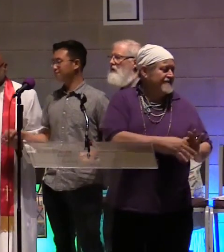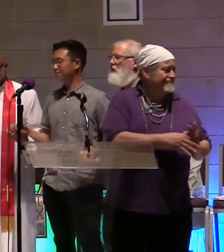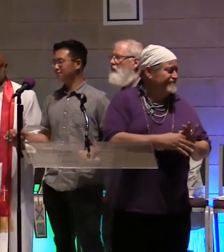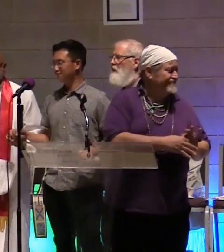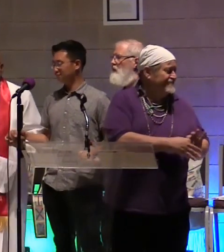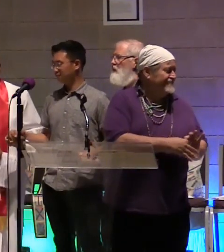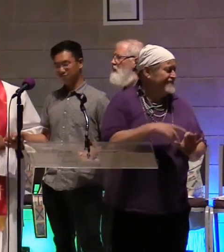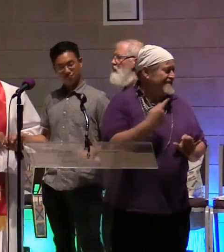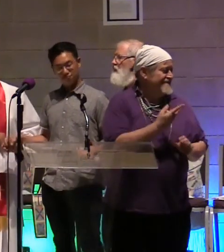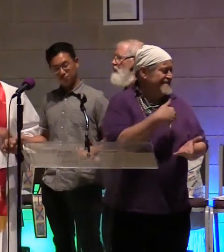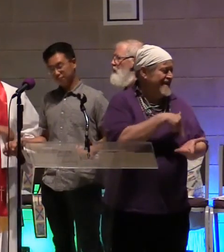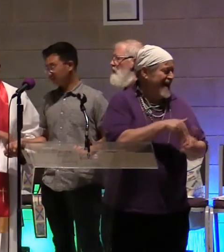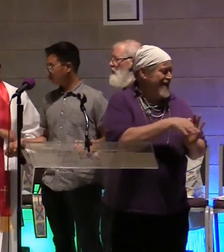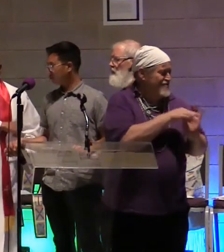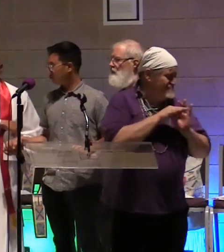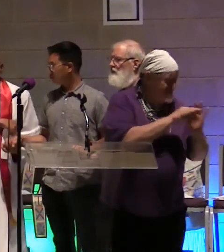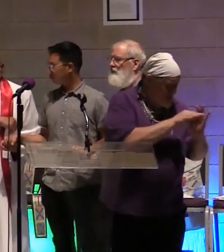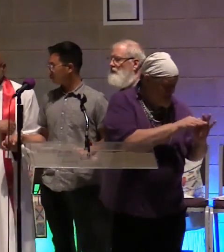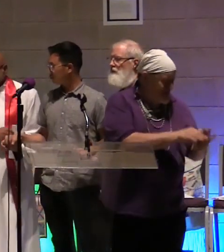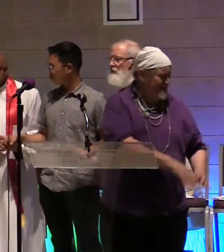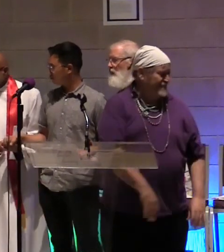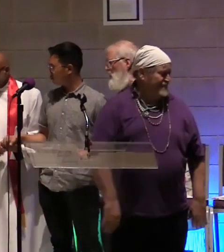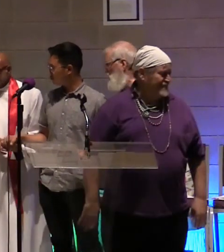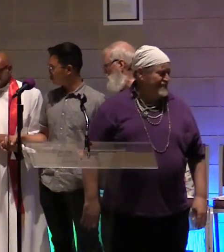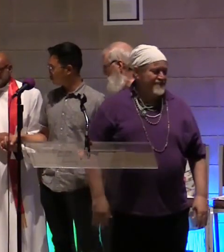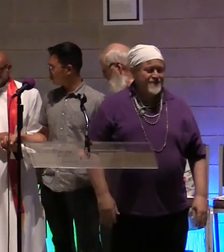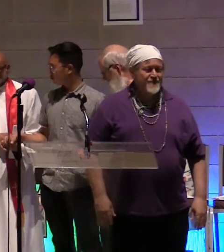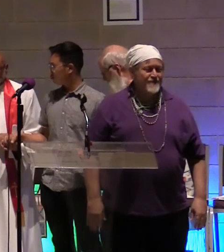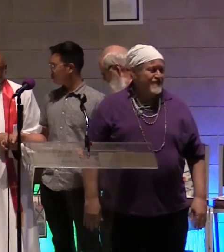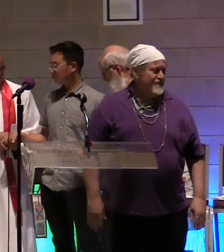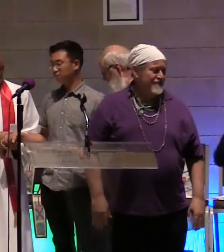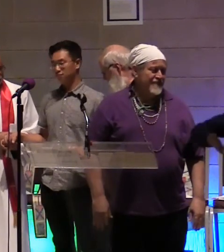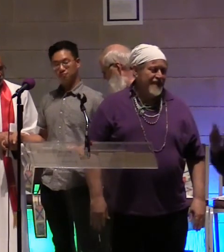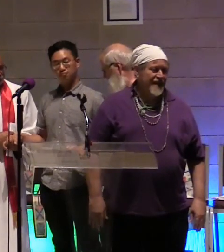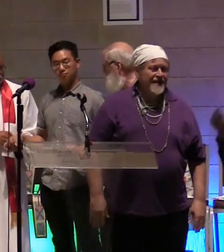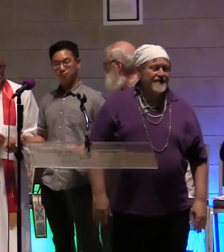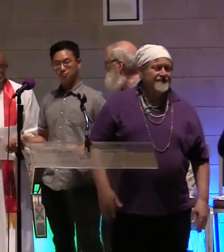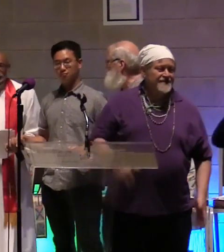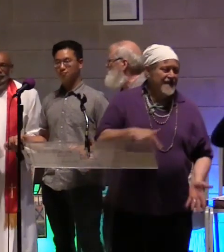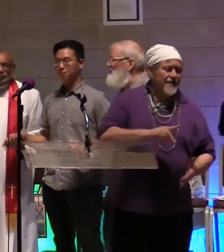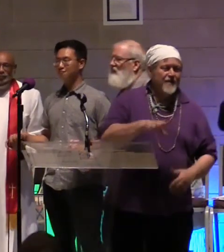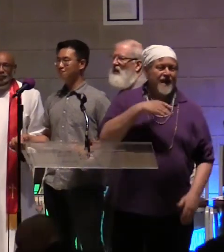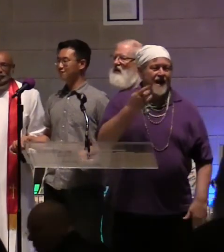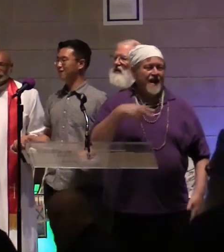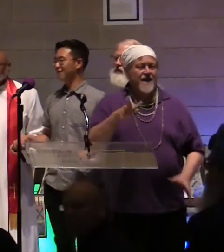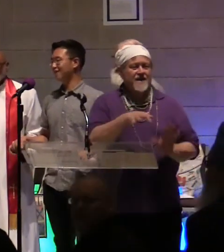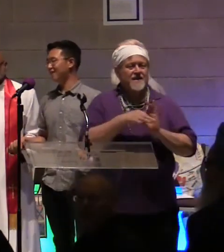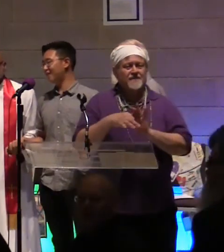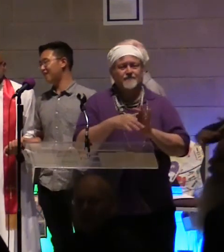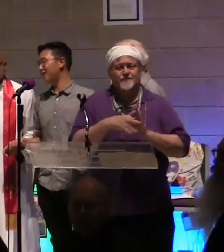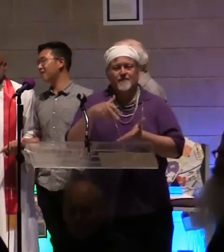united. We stand united. Come on and stand up and tell somebody, we stand